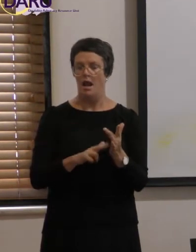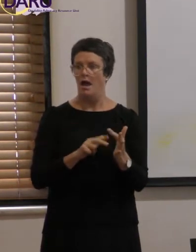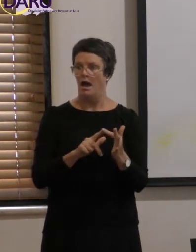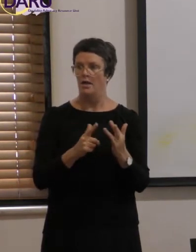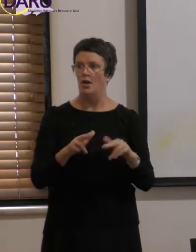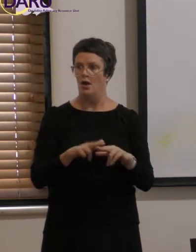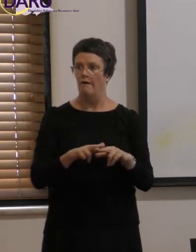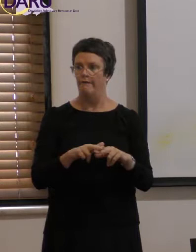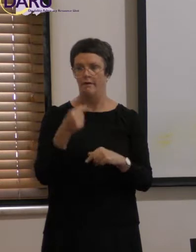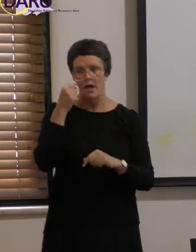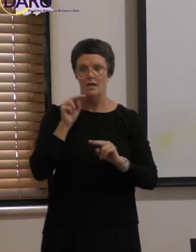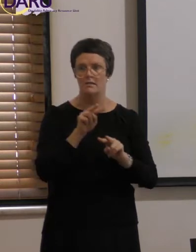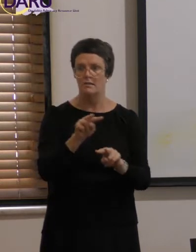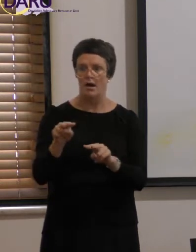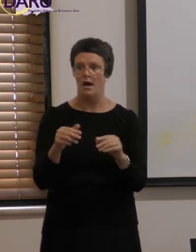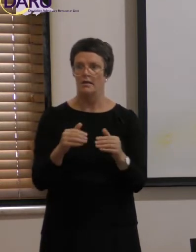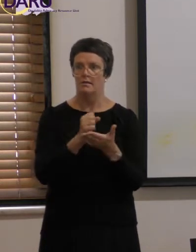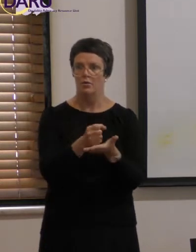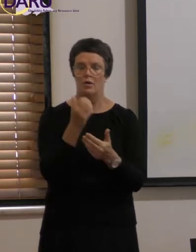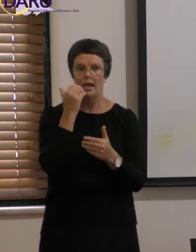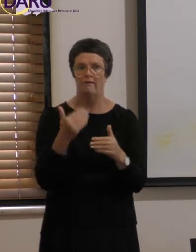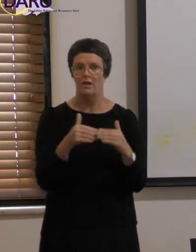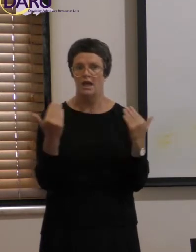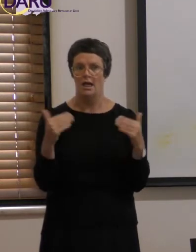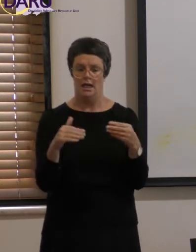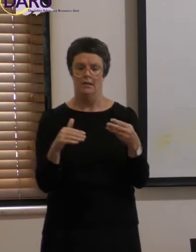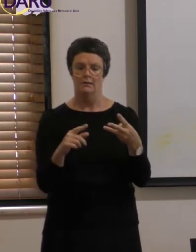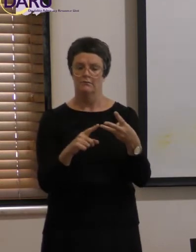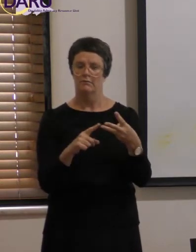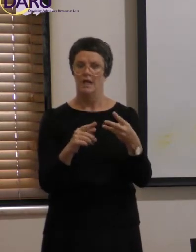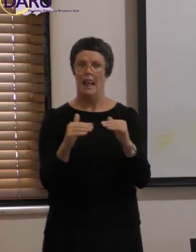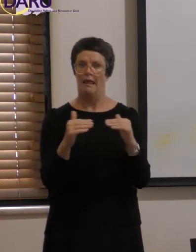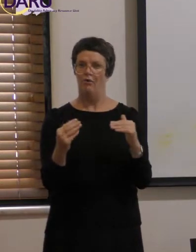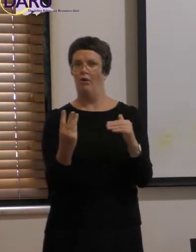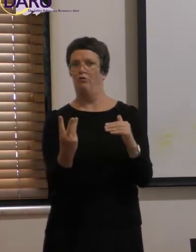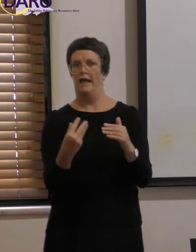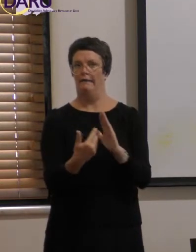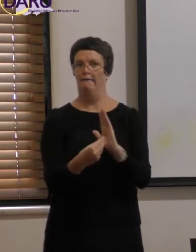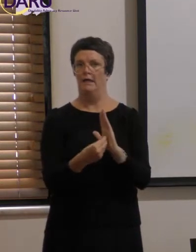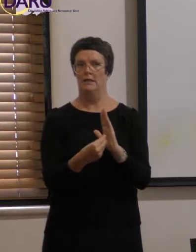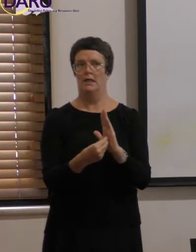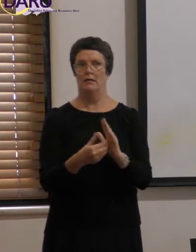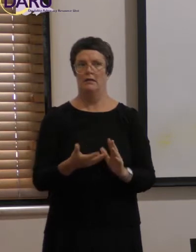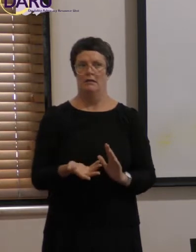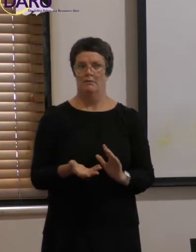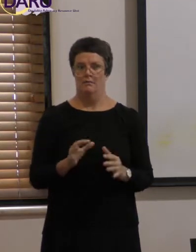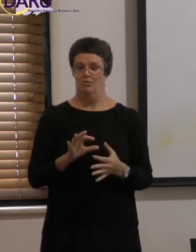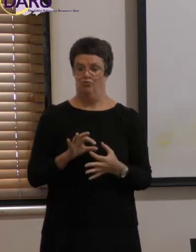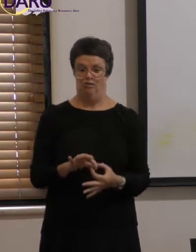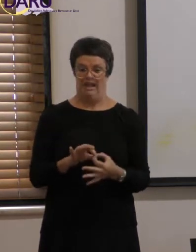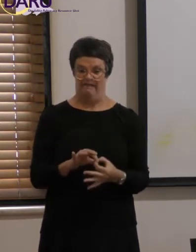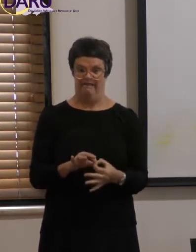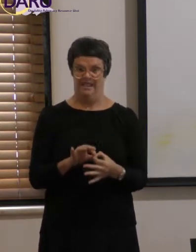gets level 3 or 4 funding or something that they use with their criteria, which borne really no relevance to meeting his needs,